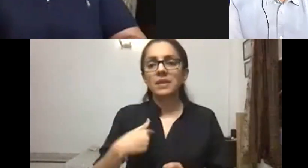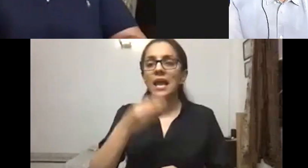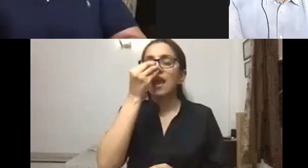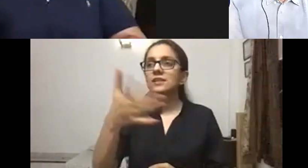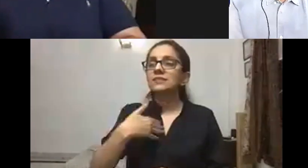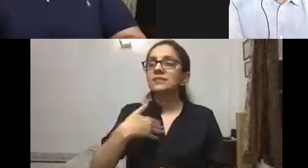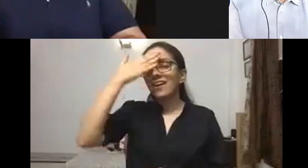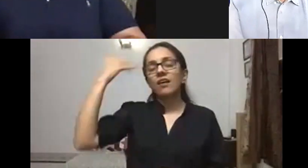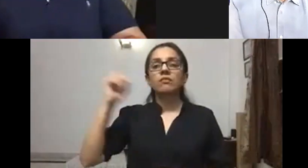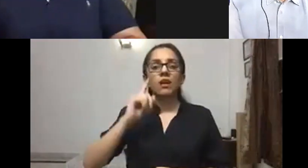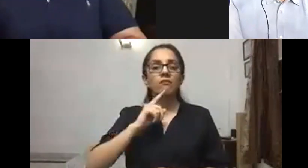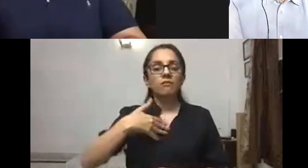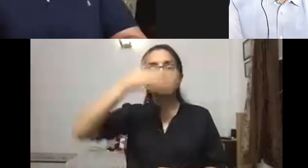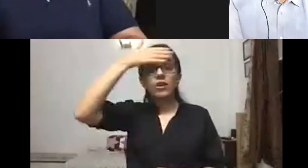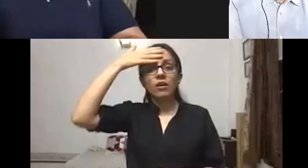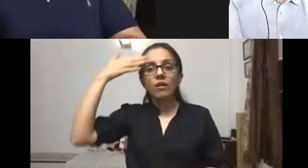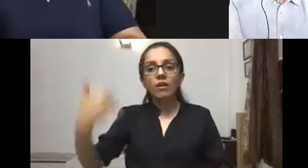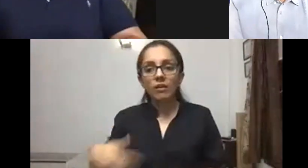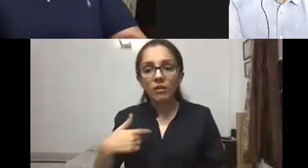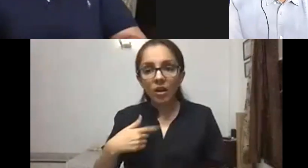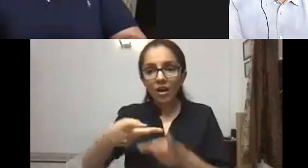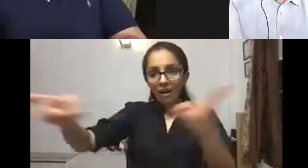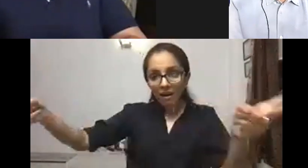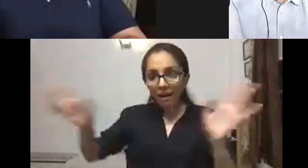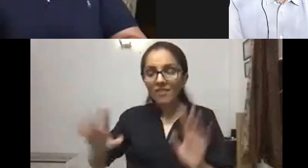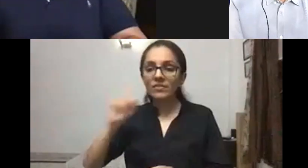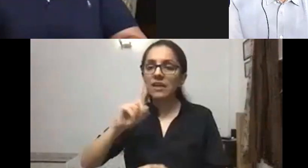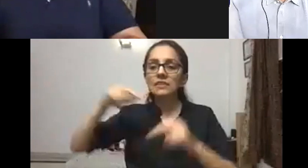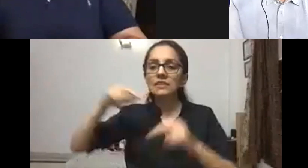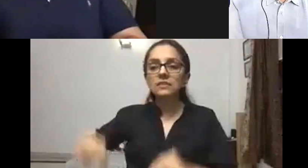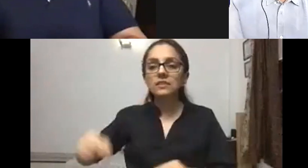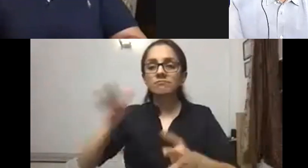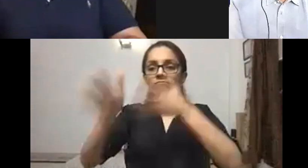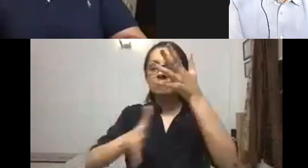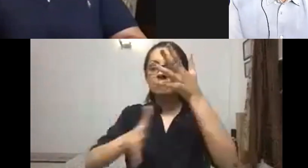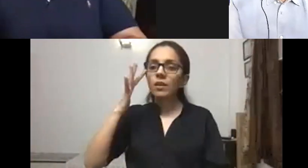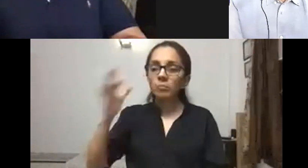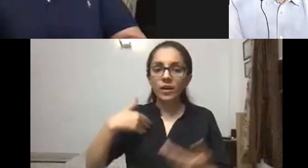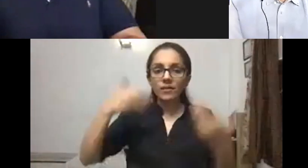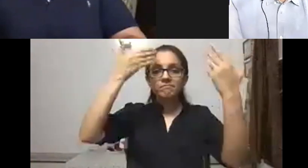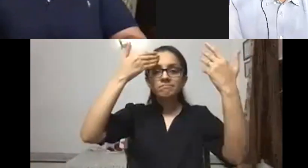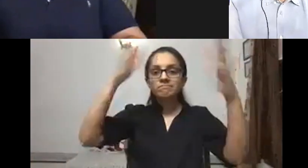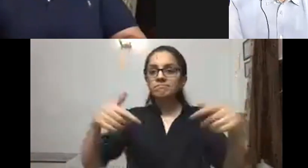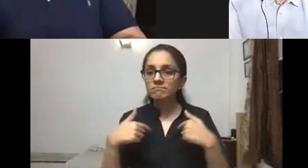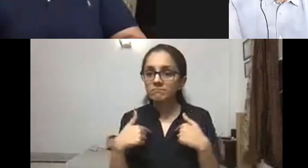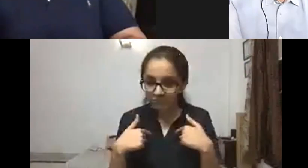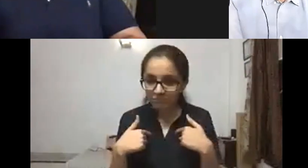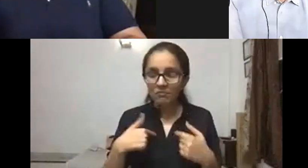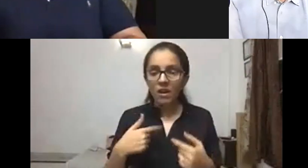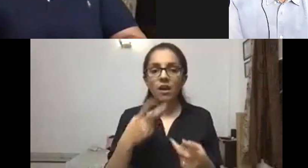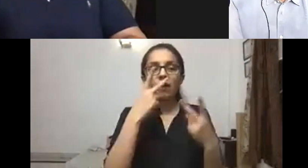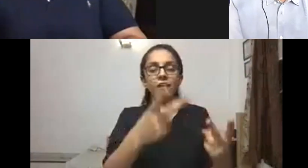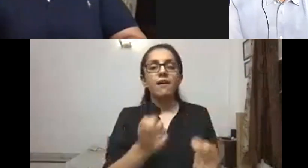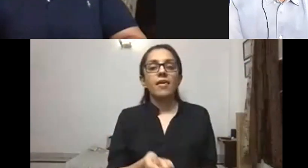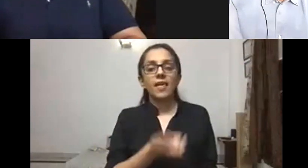forget that there are different kinds of requirements when you're trying to spread awareness. And I was so happy to